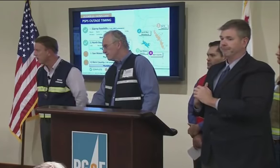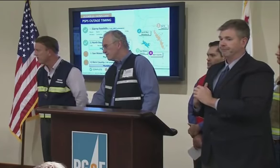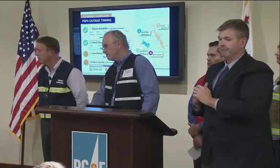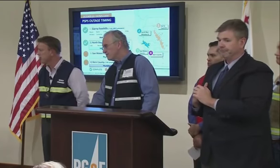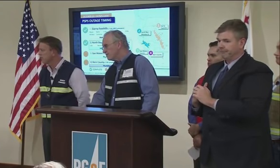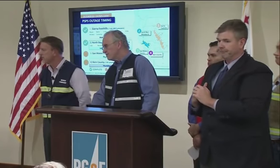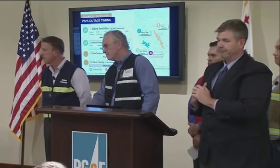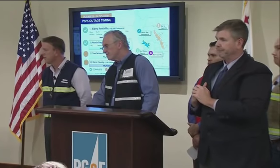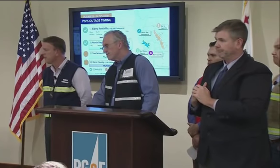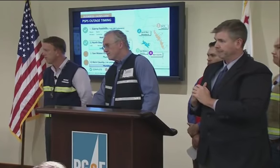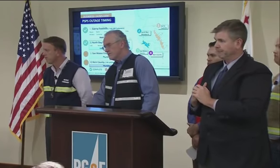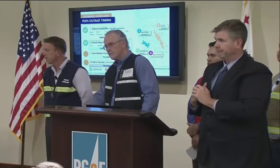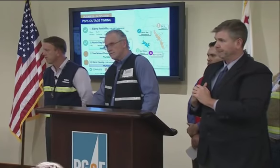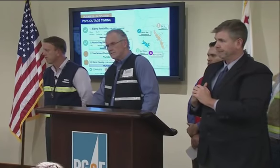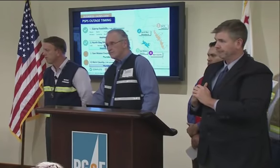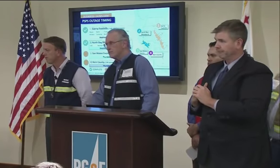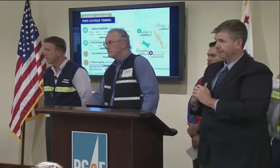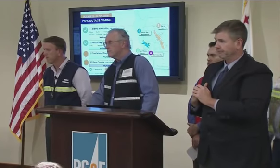facilities.